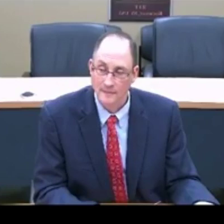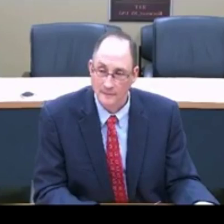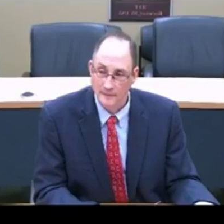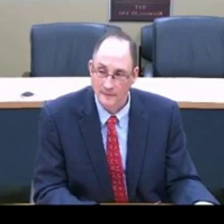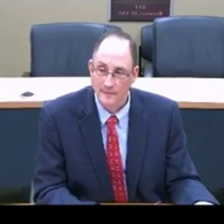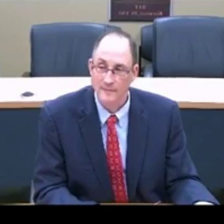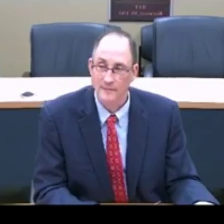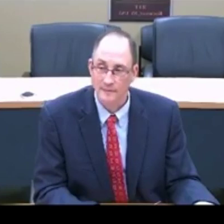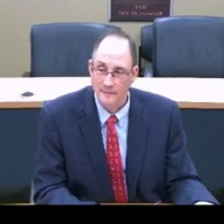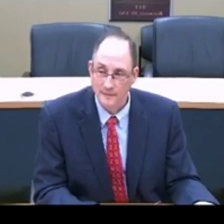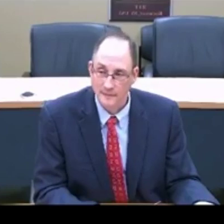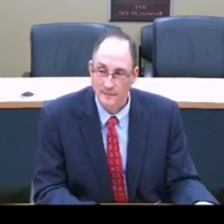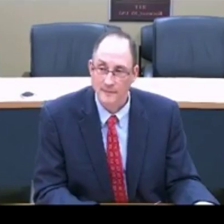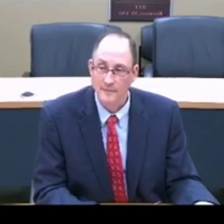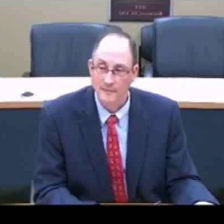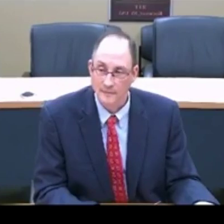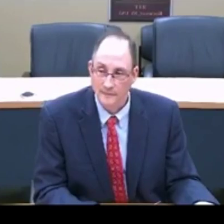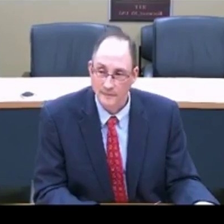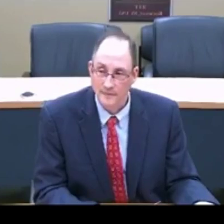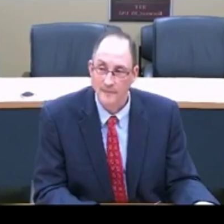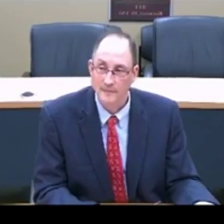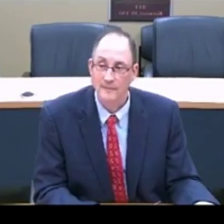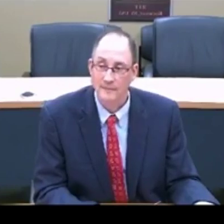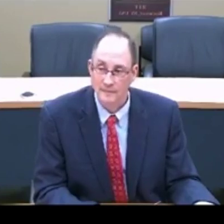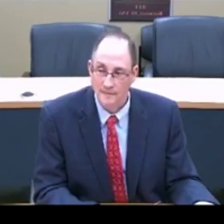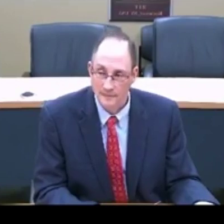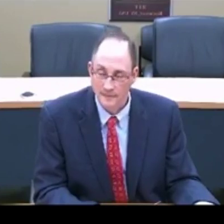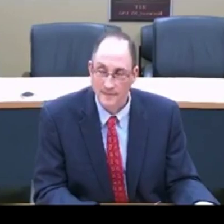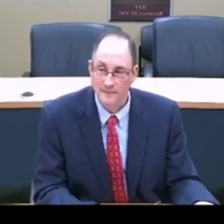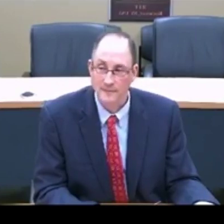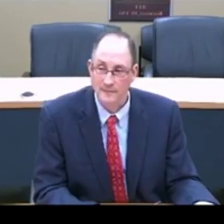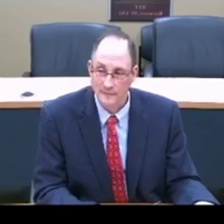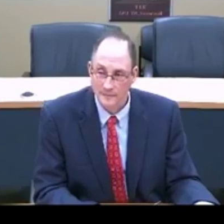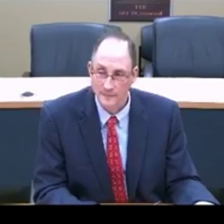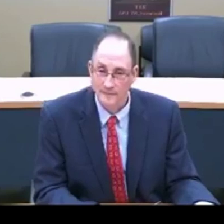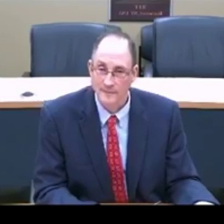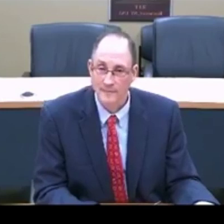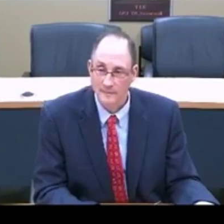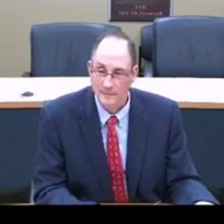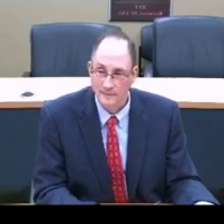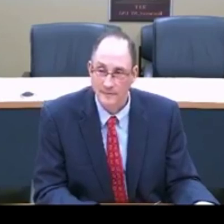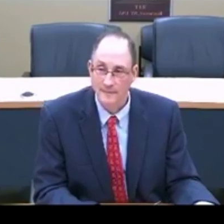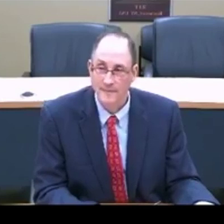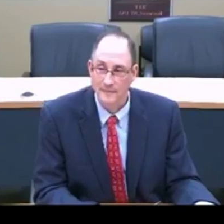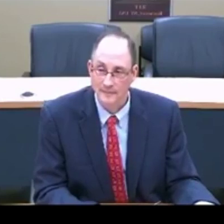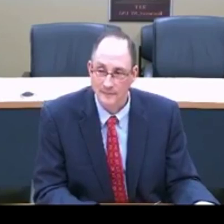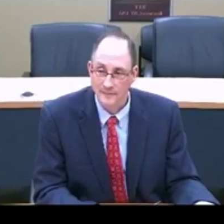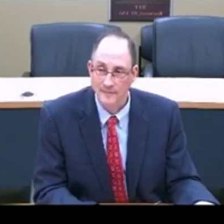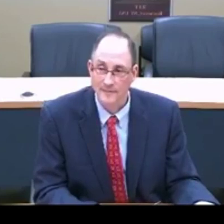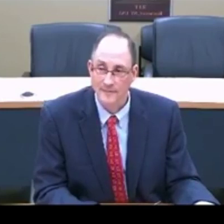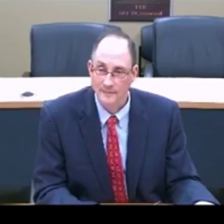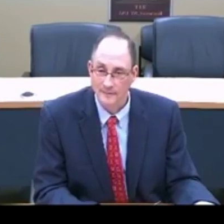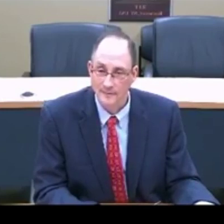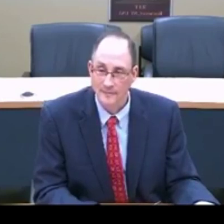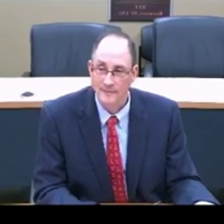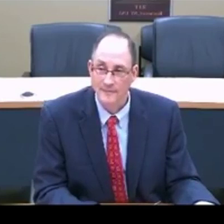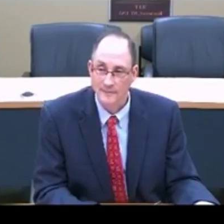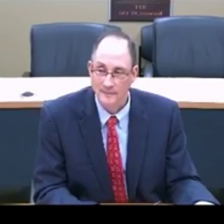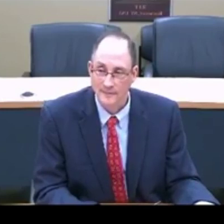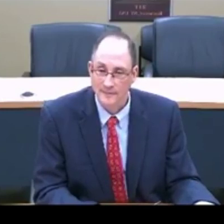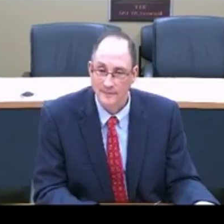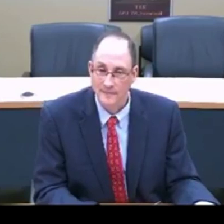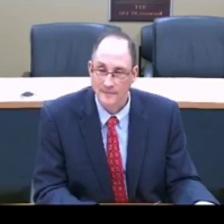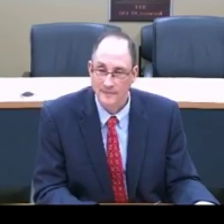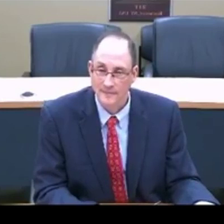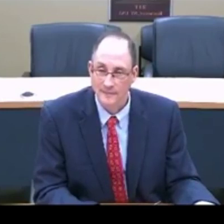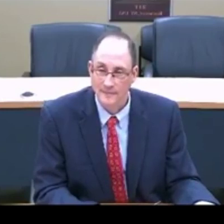to be vindicated that yes, you know, John does not hear the same as everyone else. So I'm fascinated with that part of